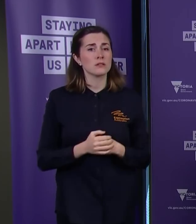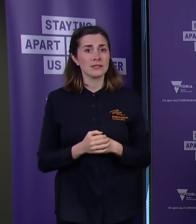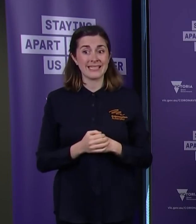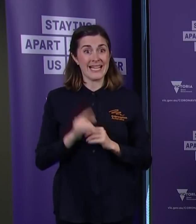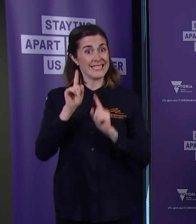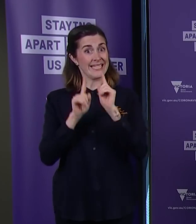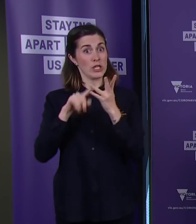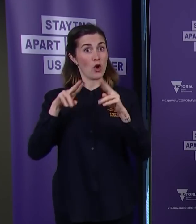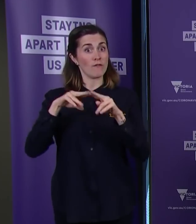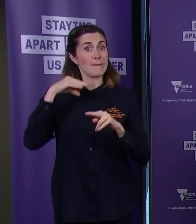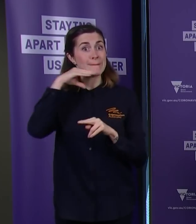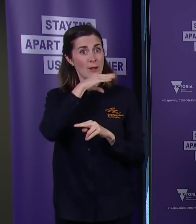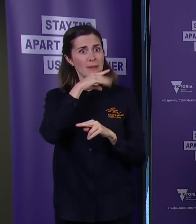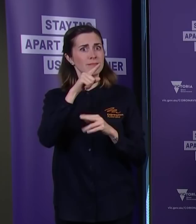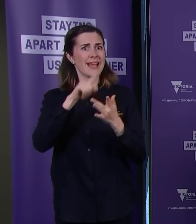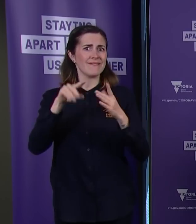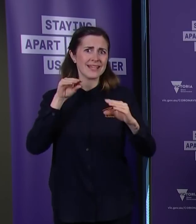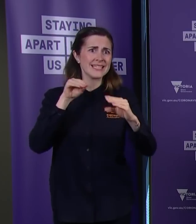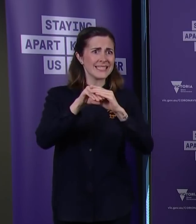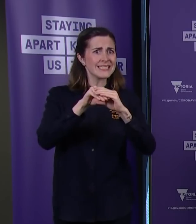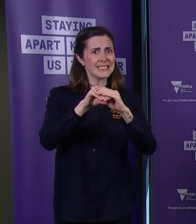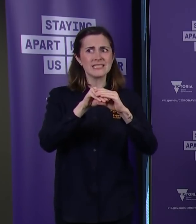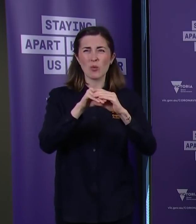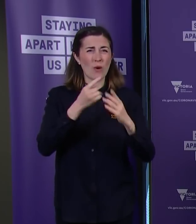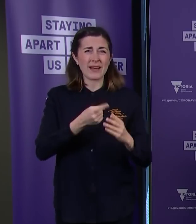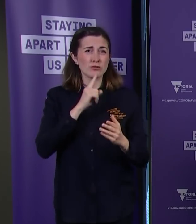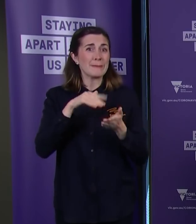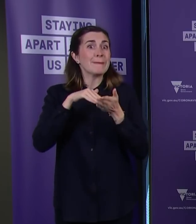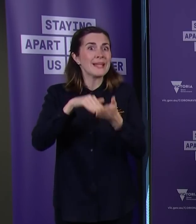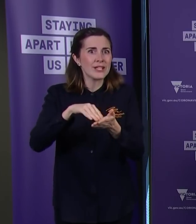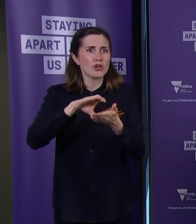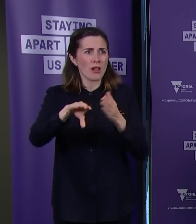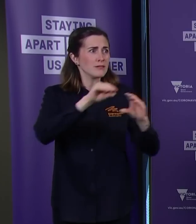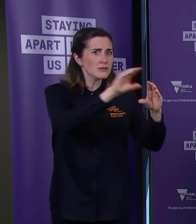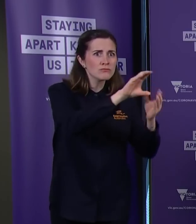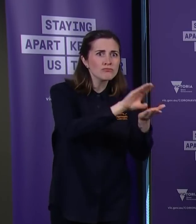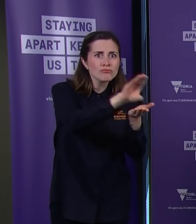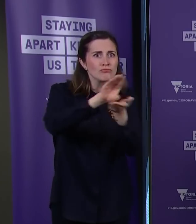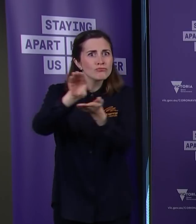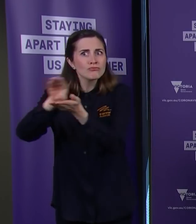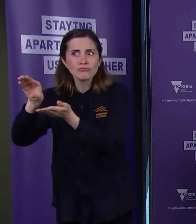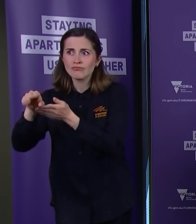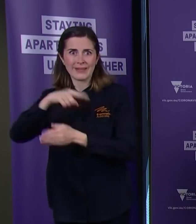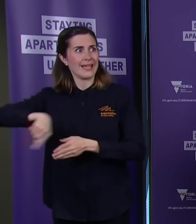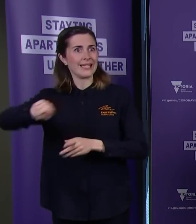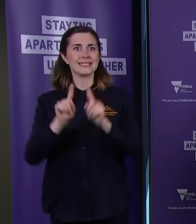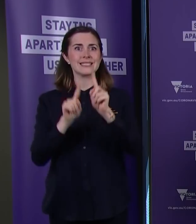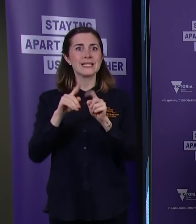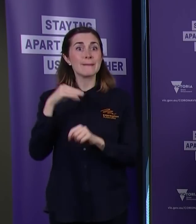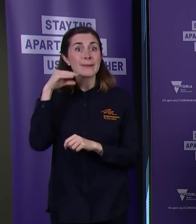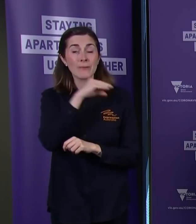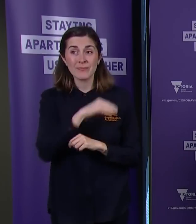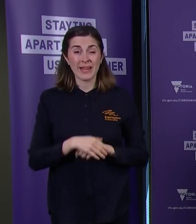million in partnership with the city to make sure that those economic impacts for areas